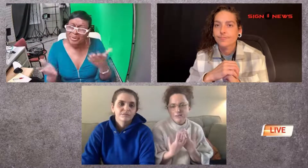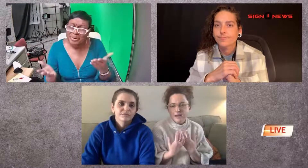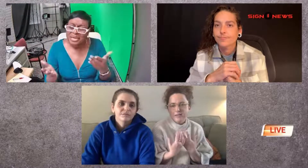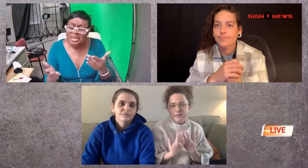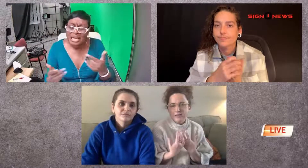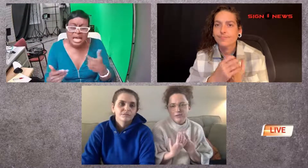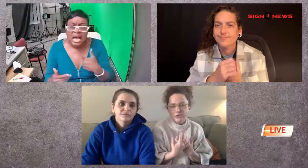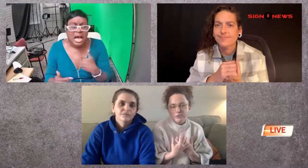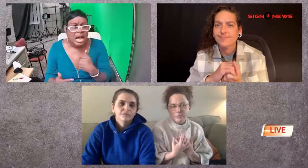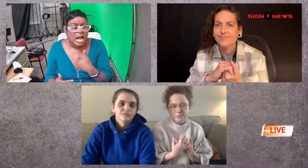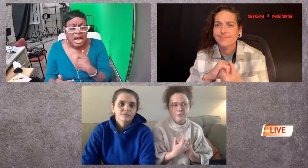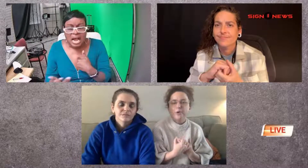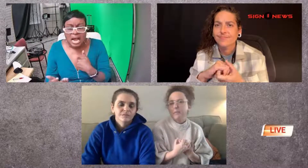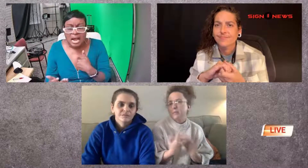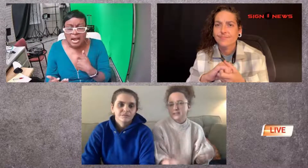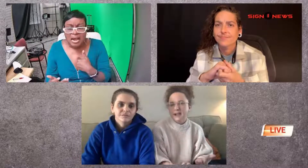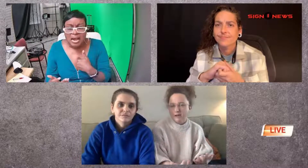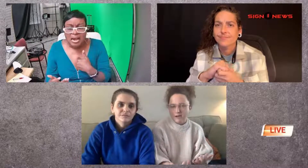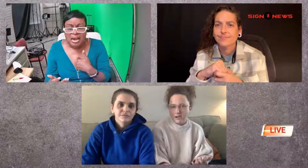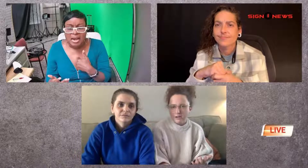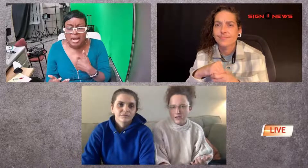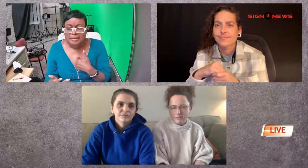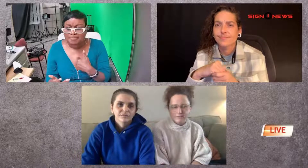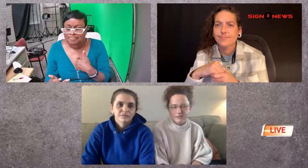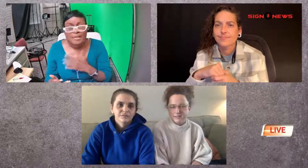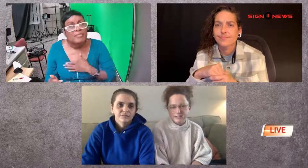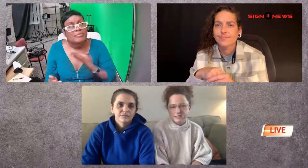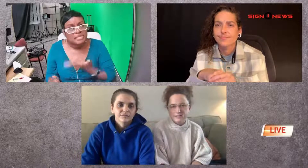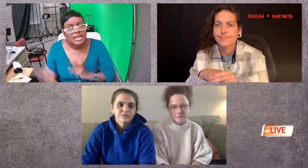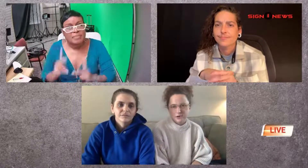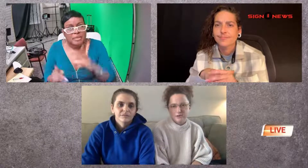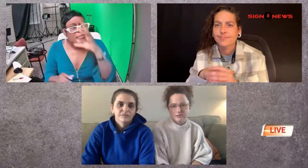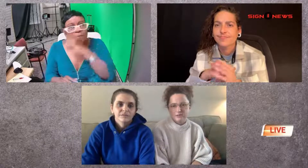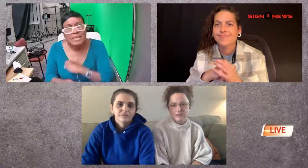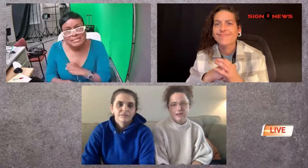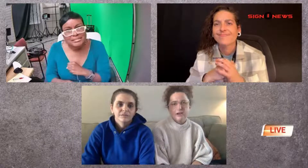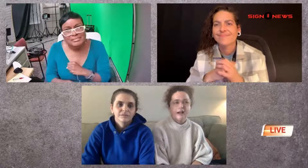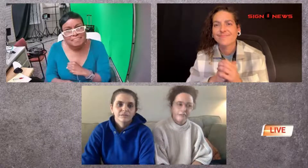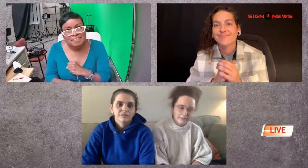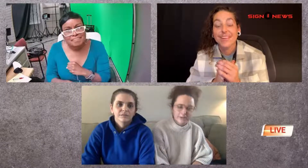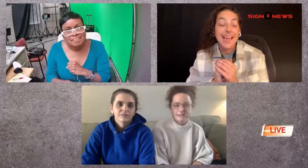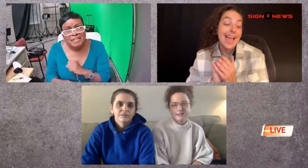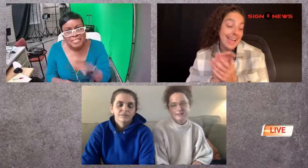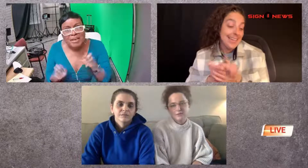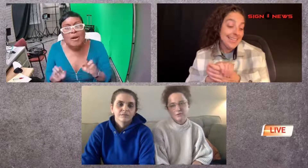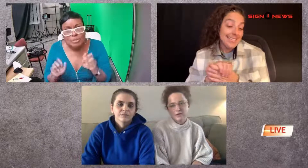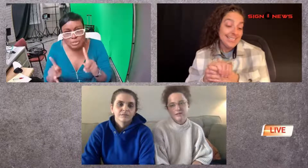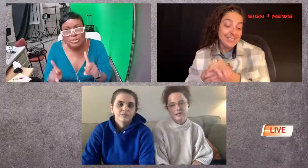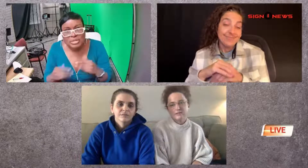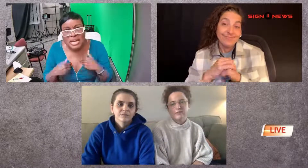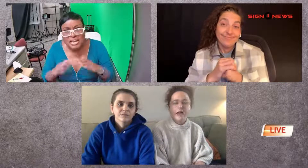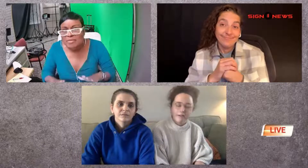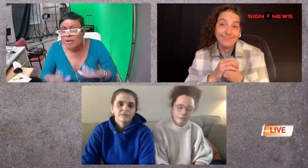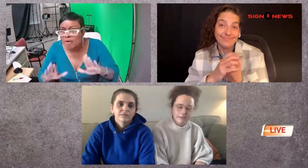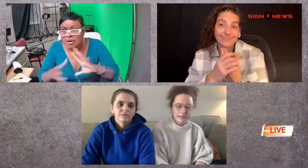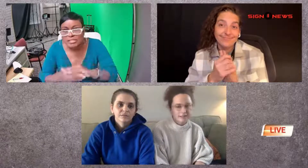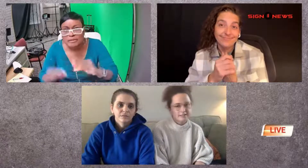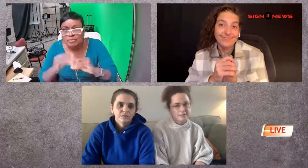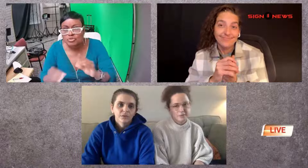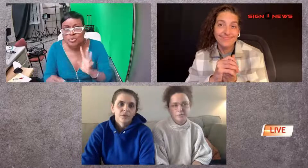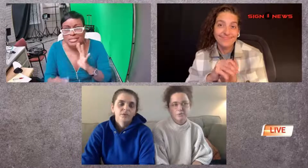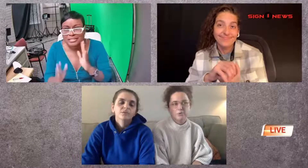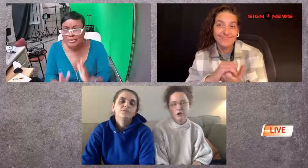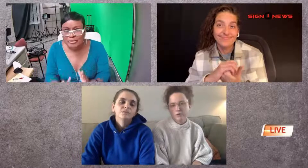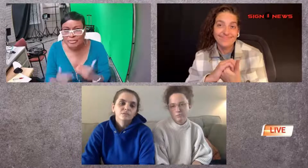I'm just mad that people are missing out on having fantastic scene partners, on having fantastic storytellers, on having